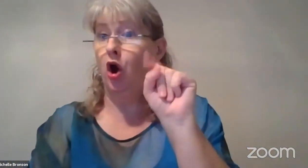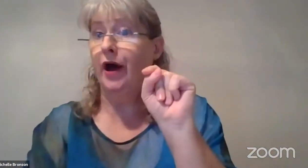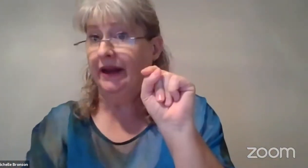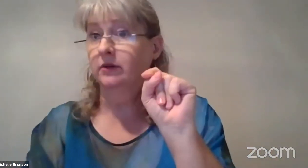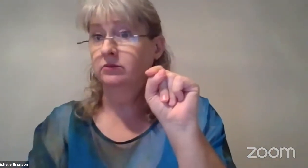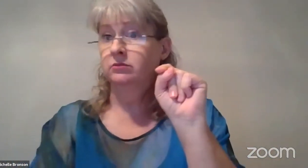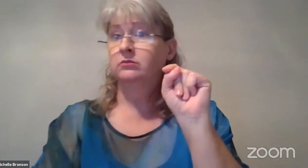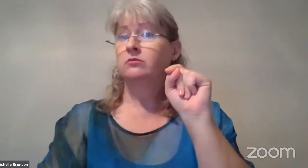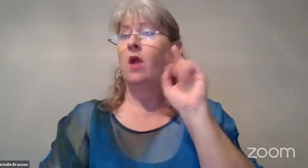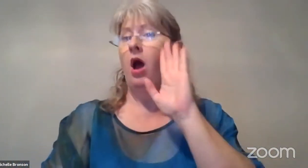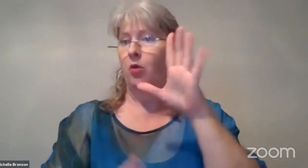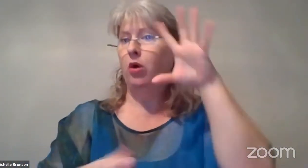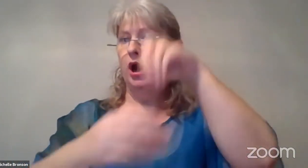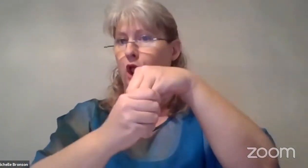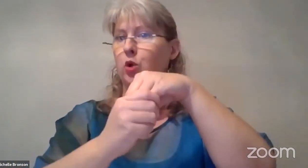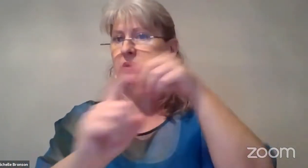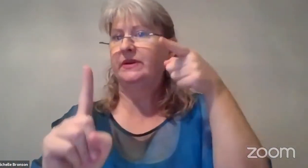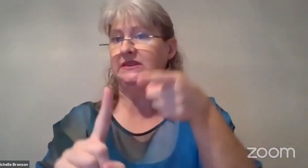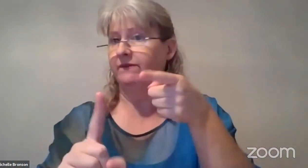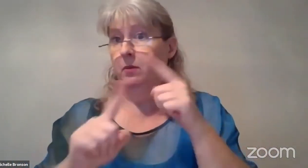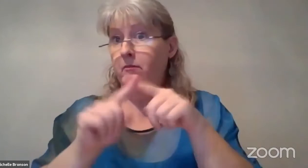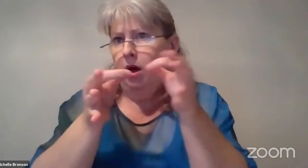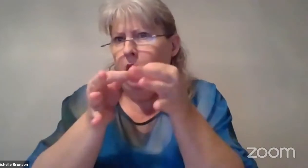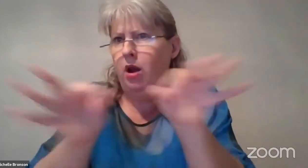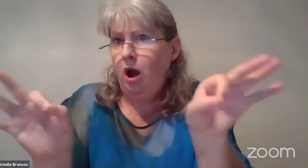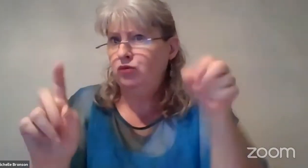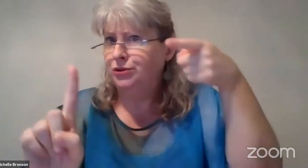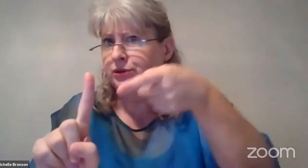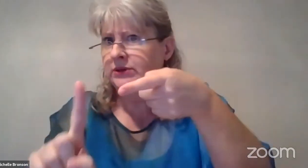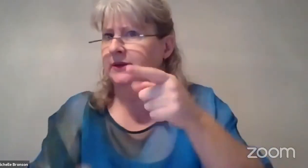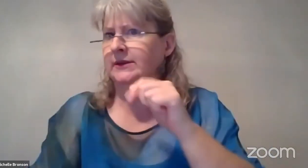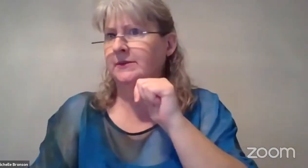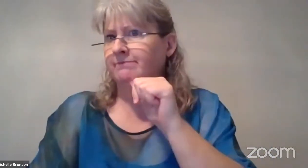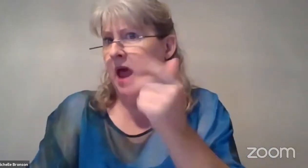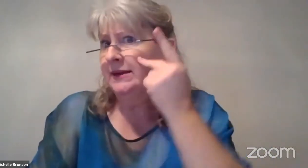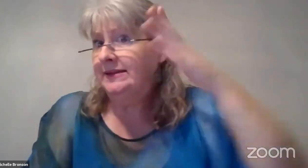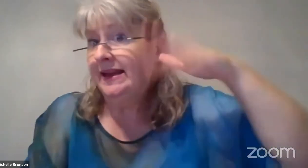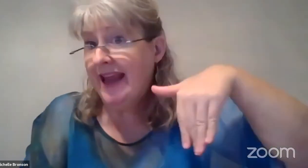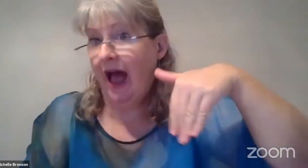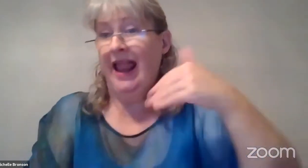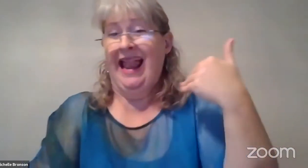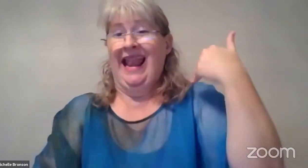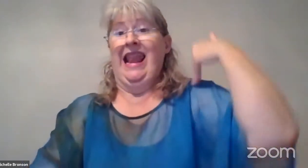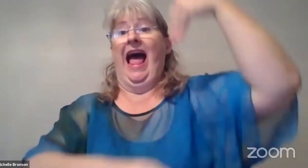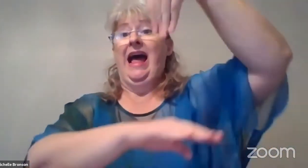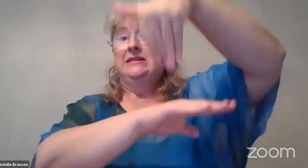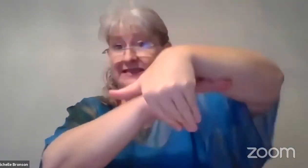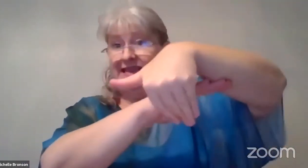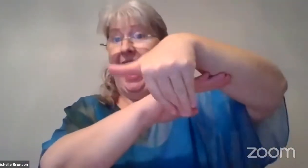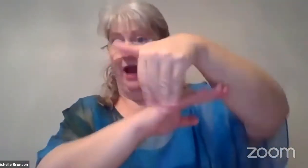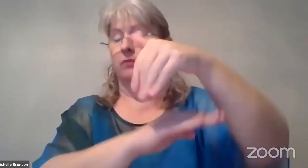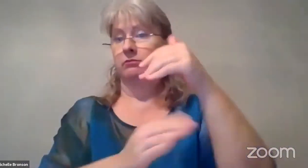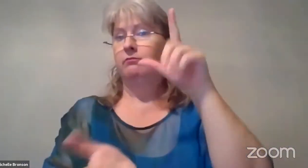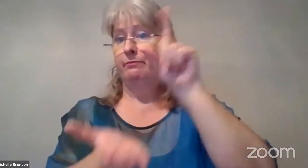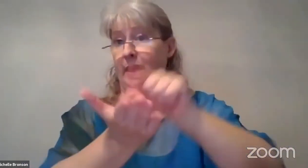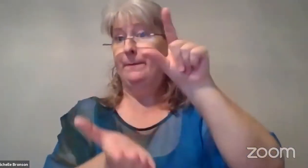Specifically, we were told that she was working on it, but we have not seen whether or not the language